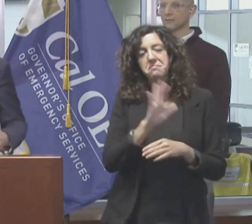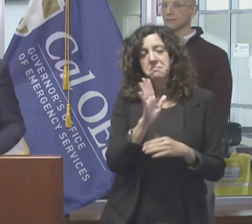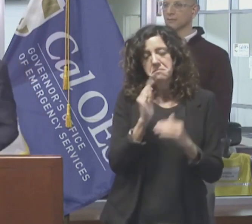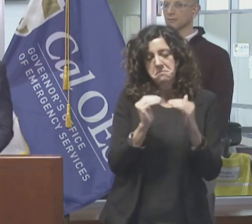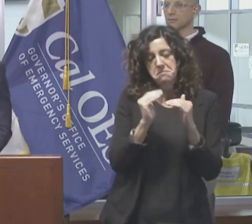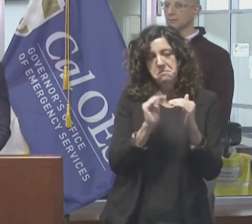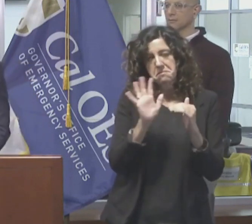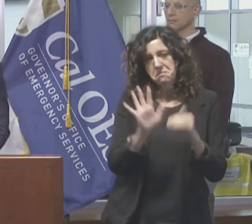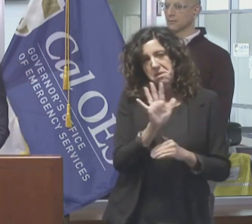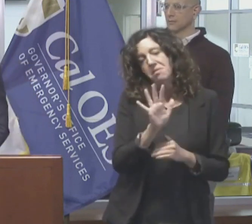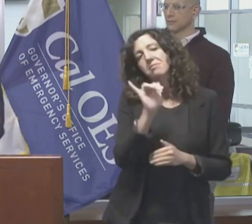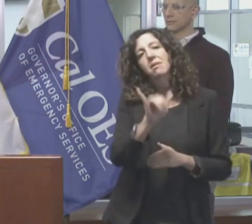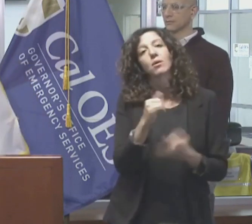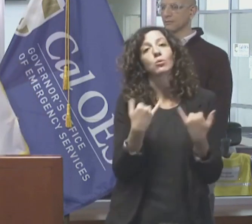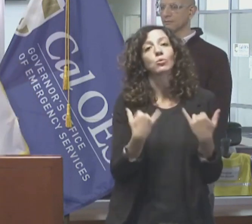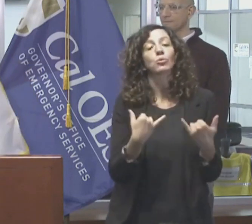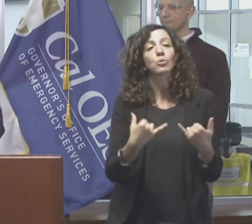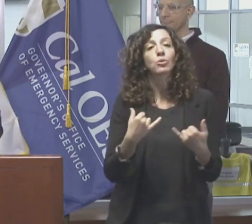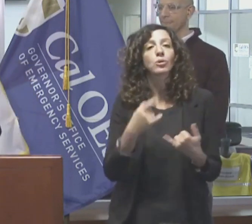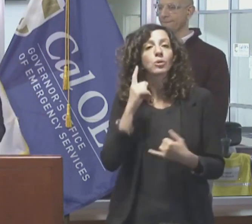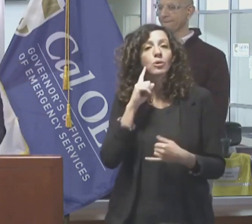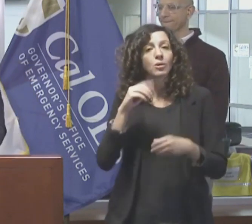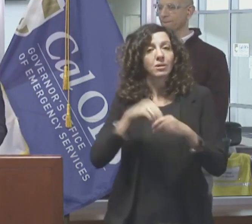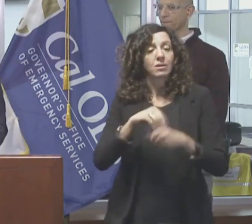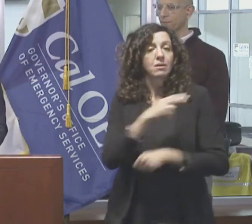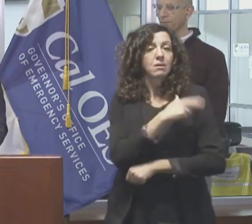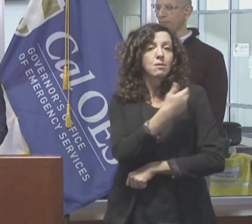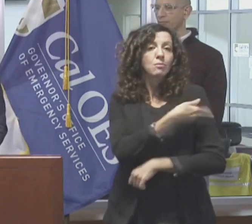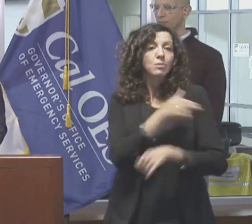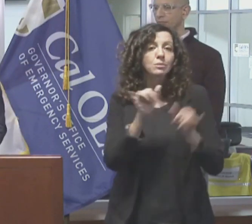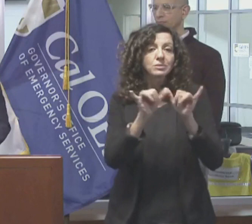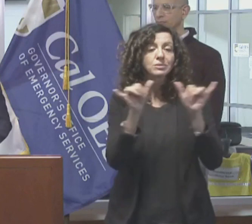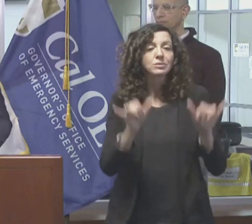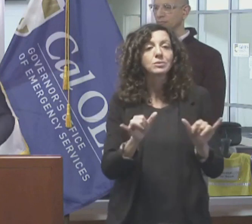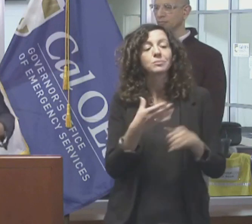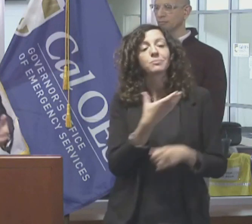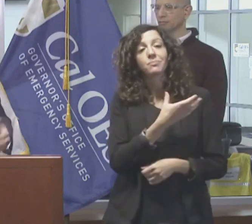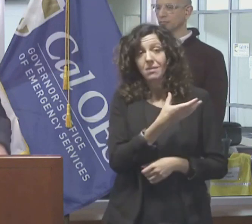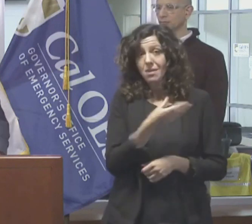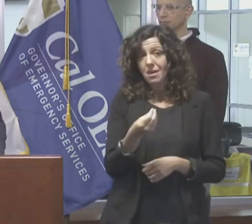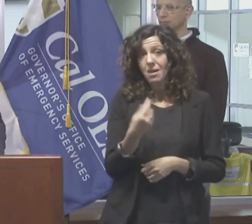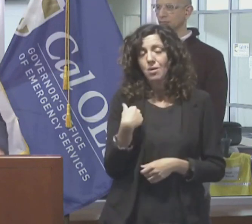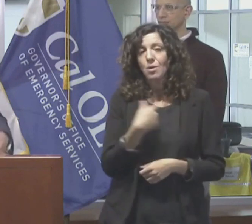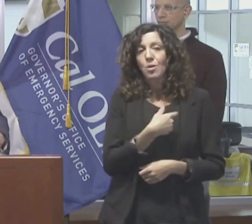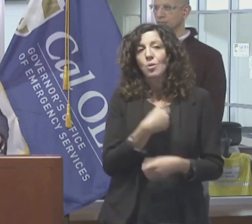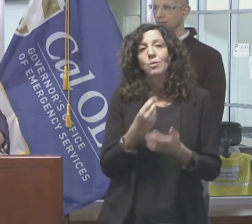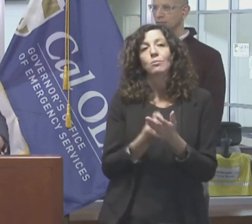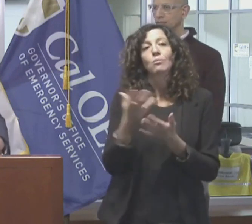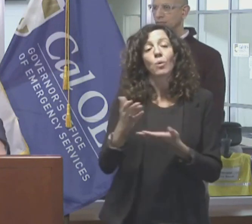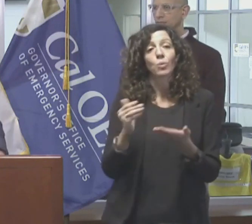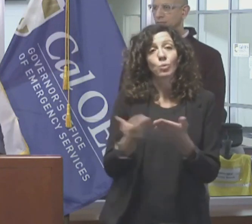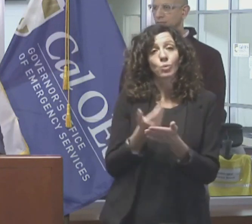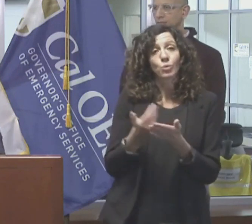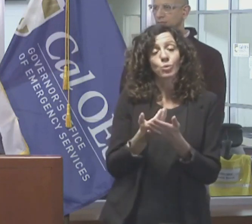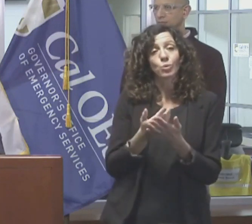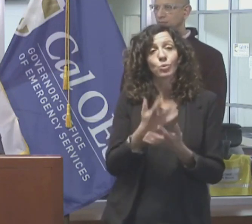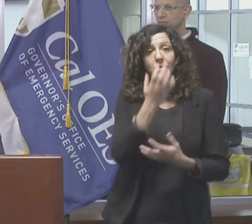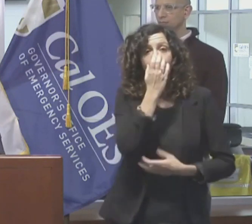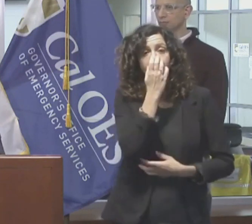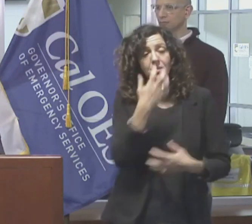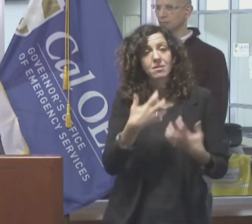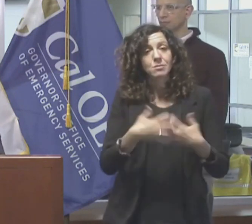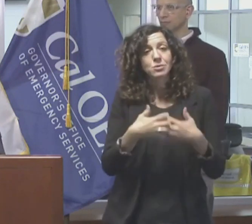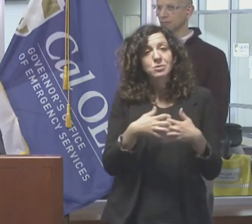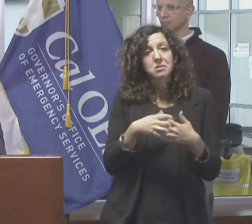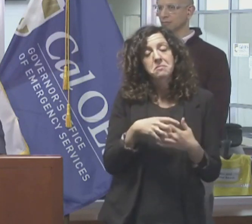7,587 ventilators currently reside in our hospitals, and we have procured new ventilators, a few